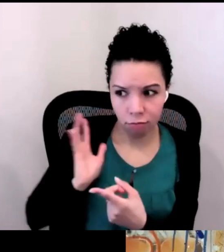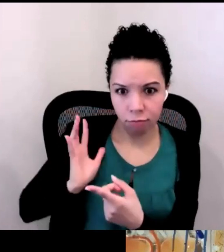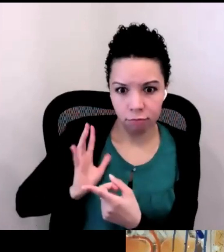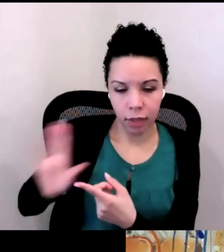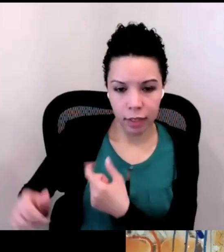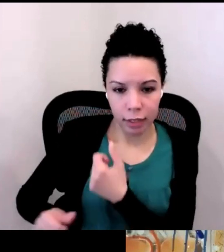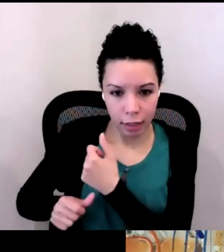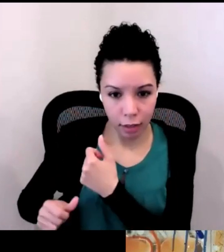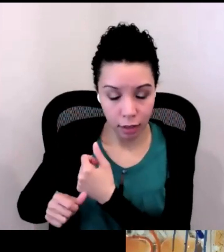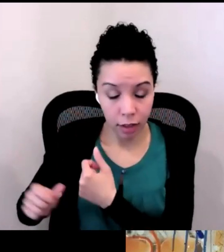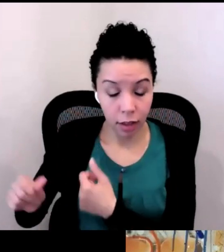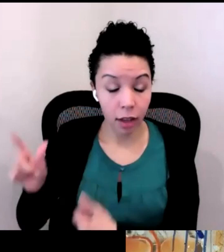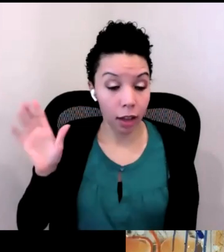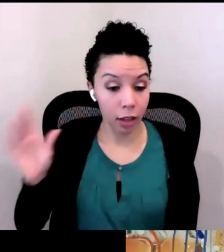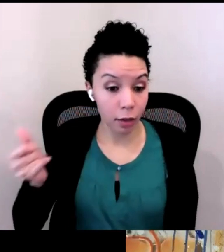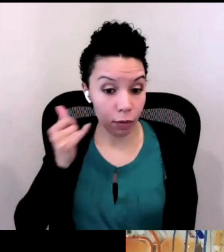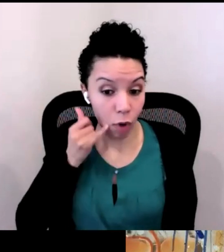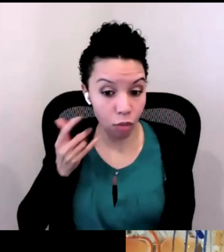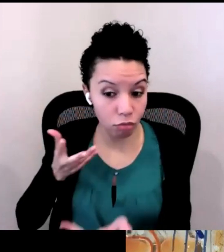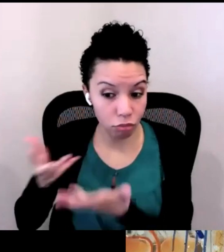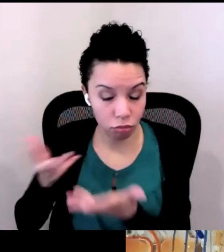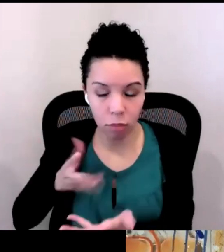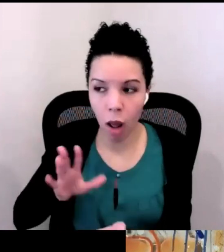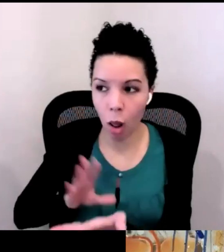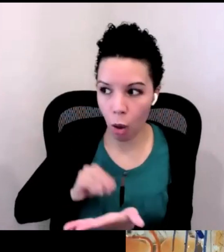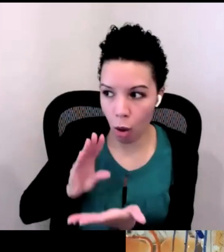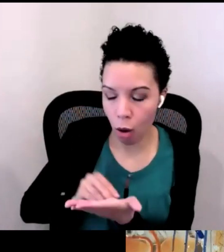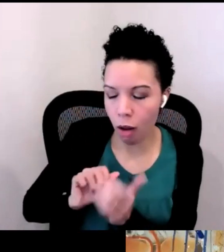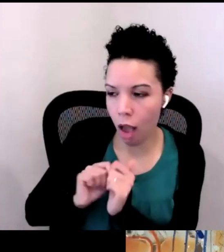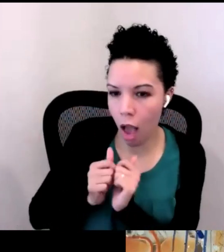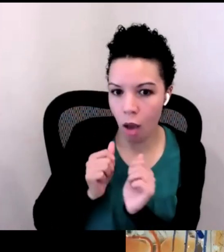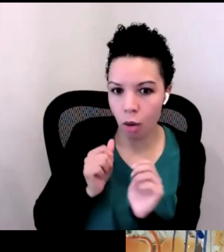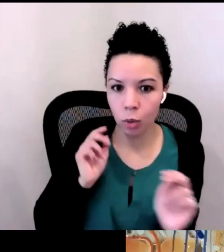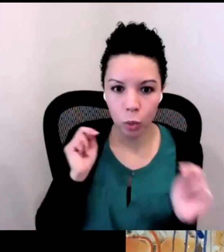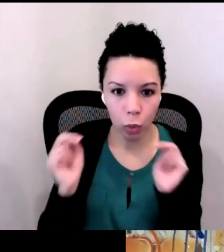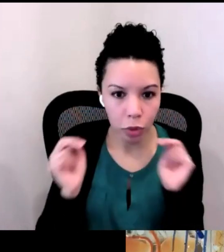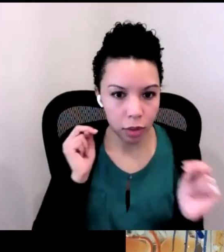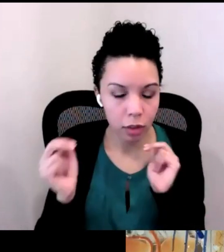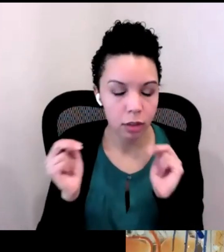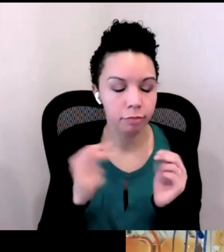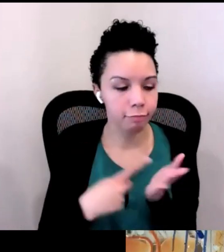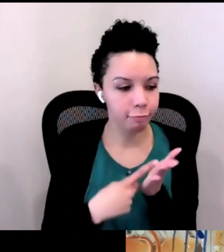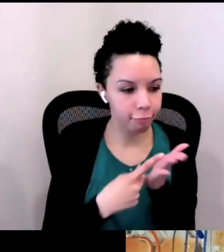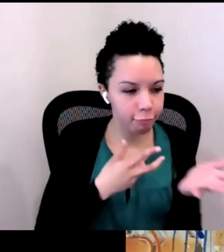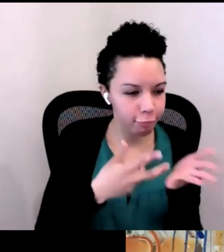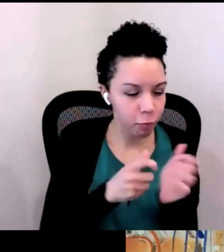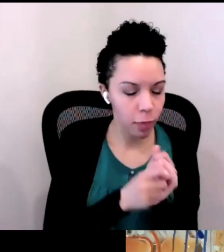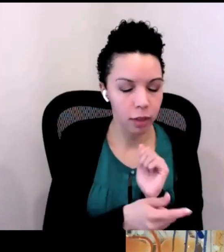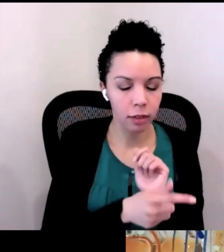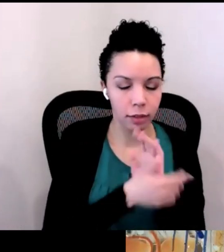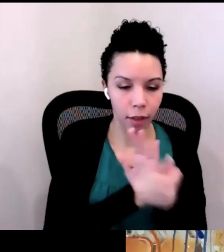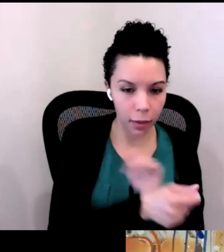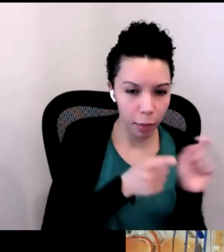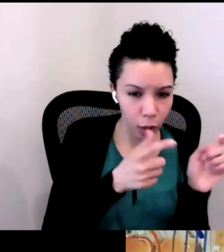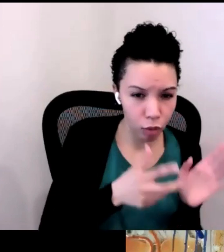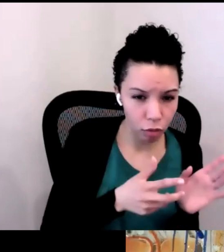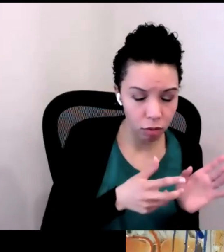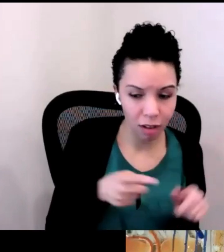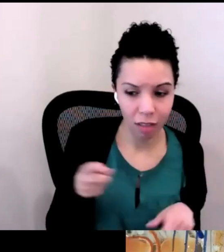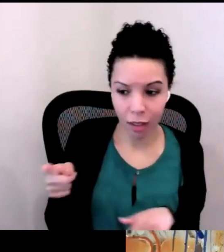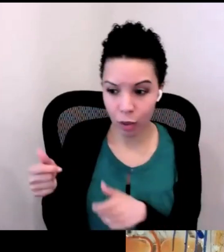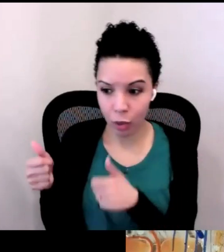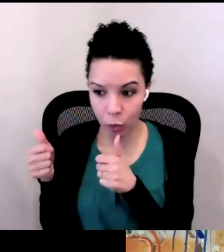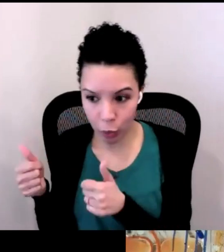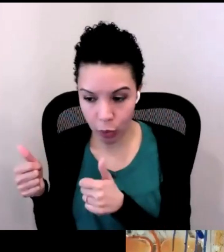phone conversation. I learned how to negotiate. I learned how to talk to talent managers. I learned why things were good or why things